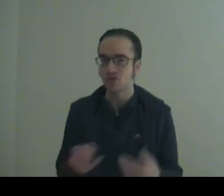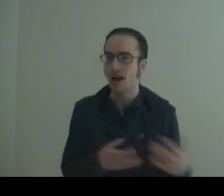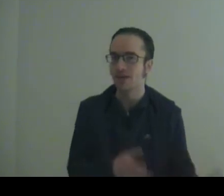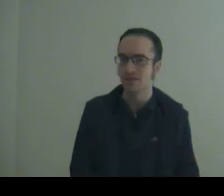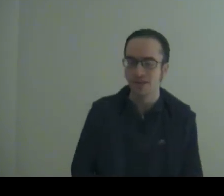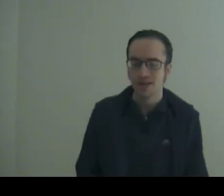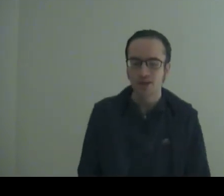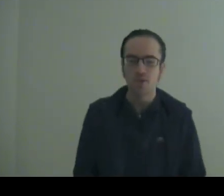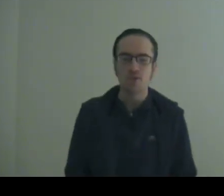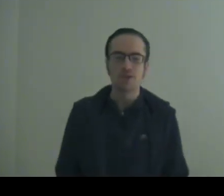they tried to go for the